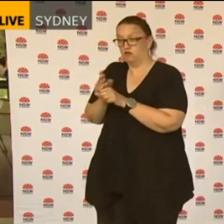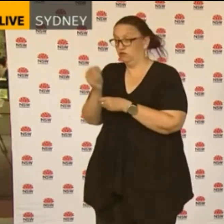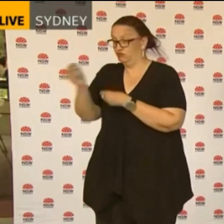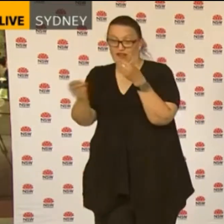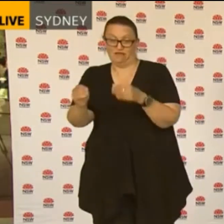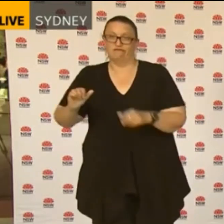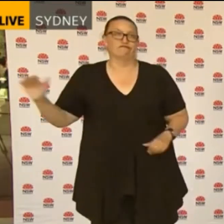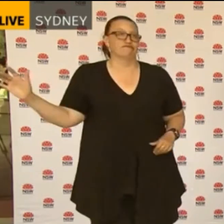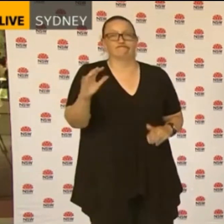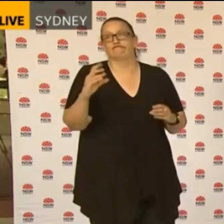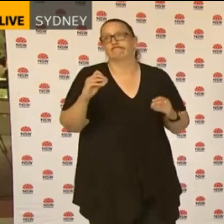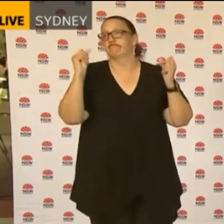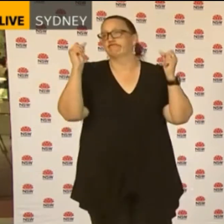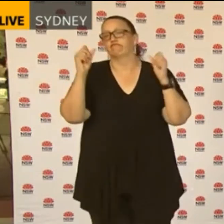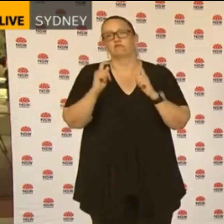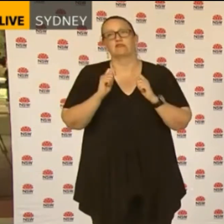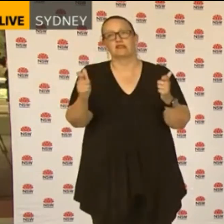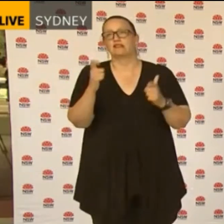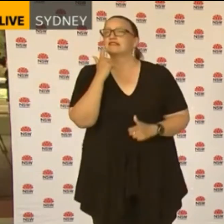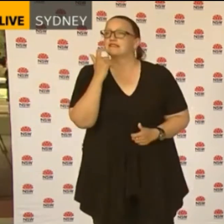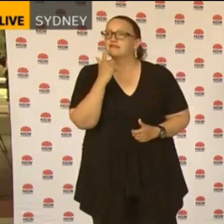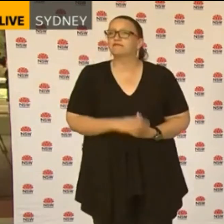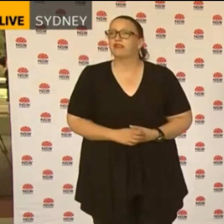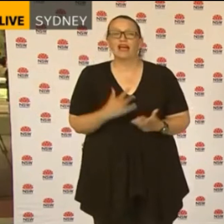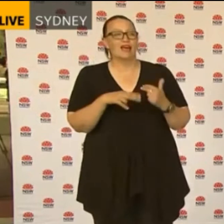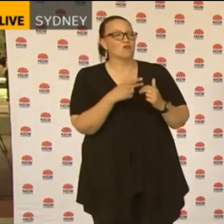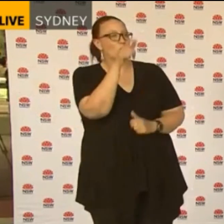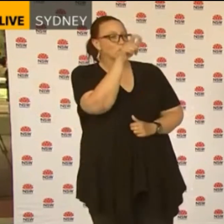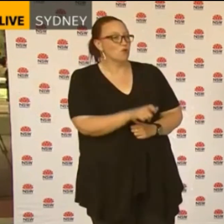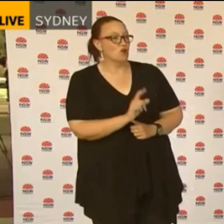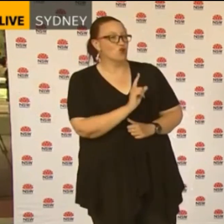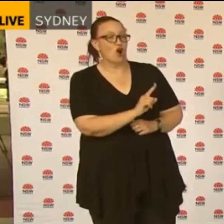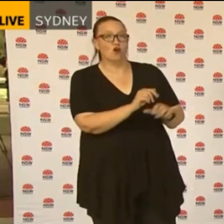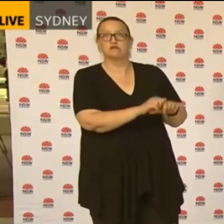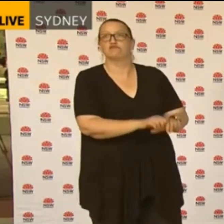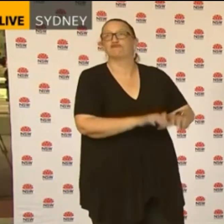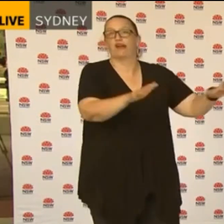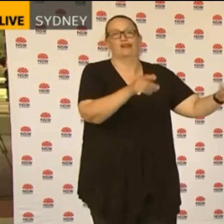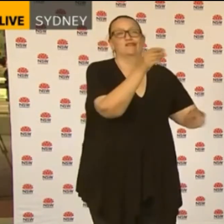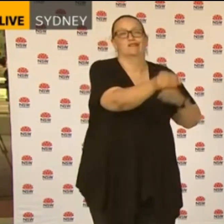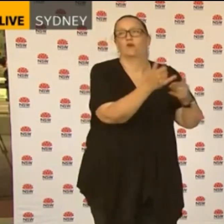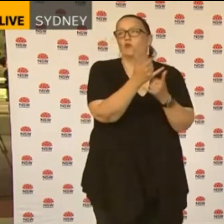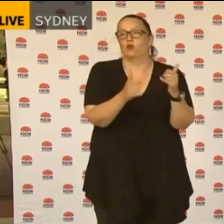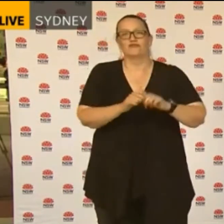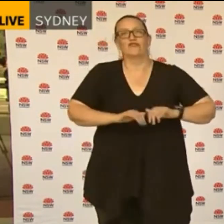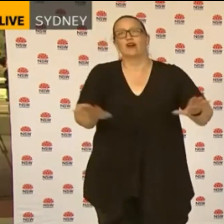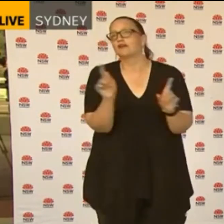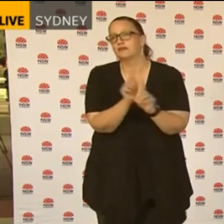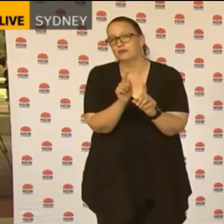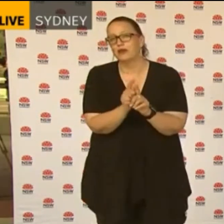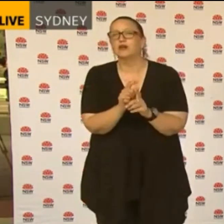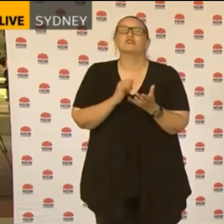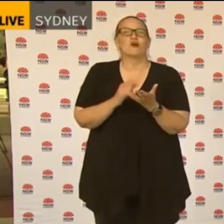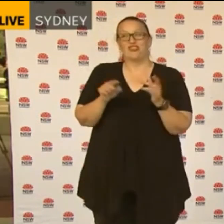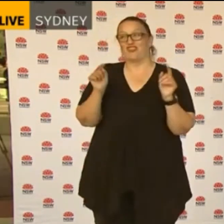other people in the household is higher. If one person in a particular place has the virus, that the chances of them spreading it to others in that vicinity is